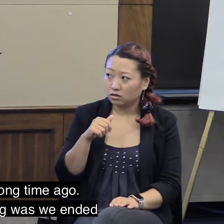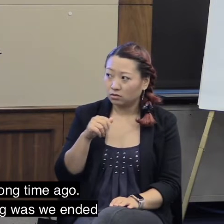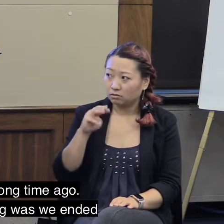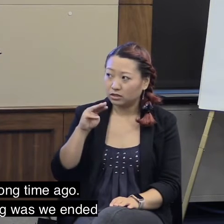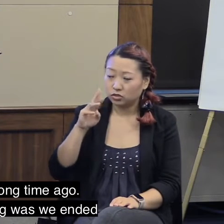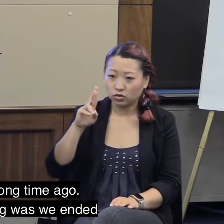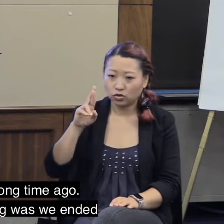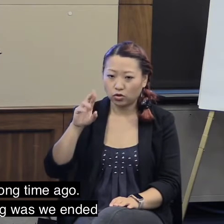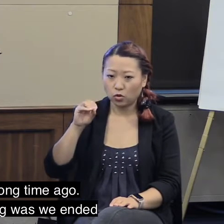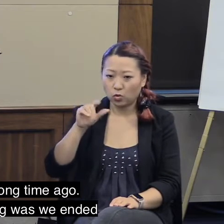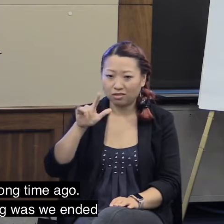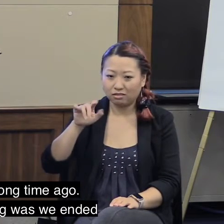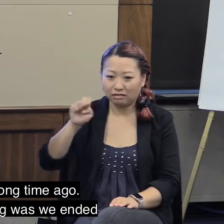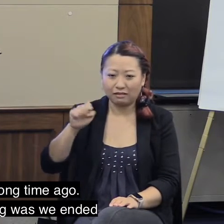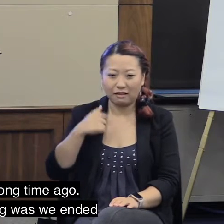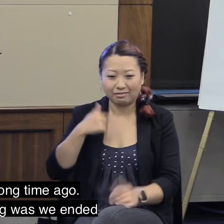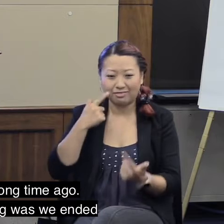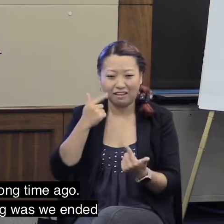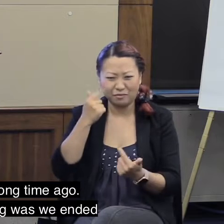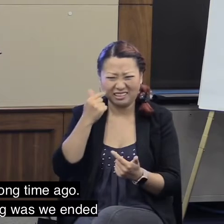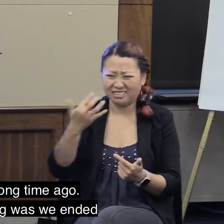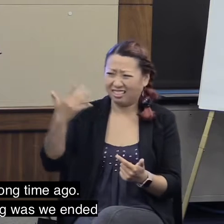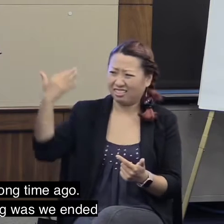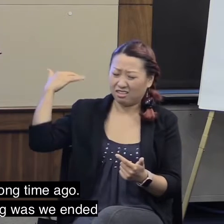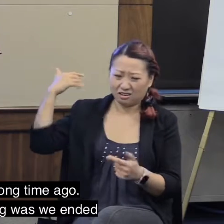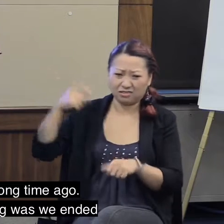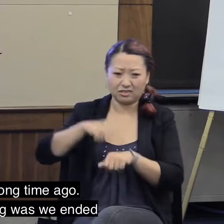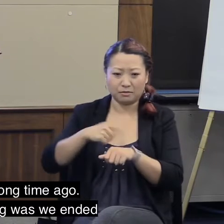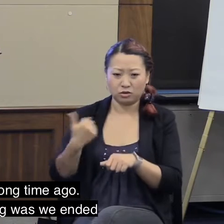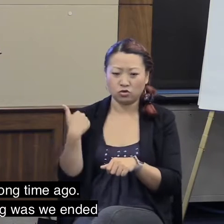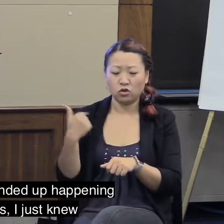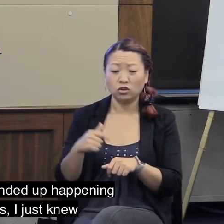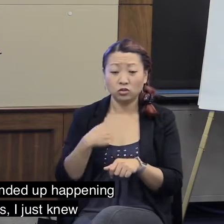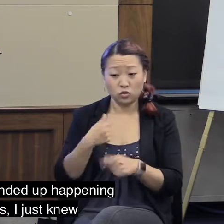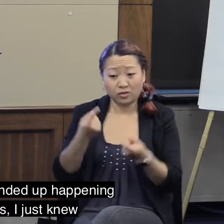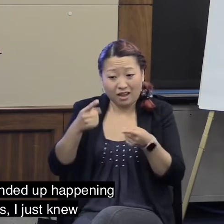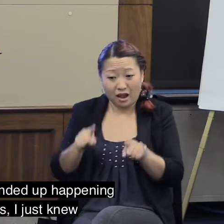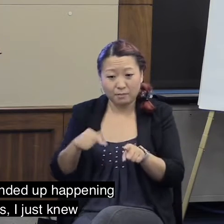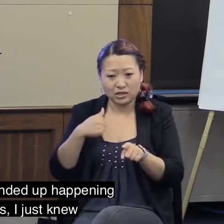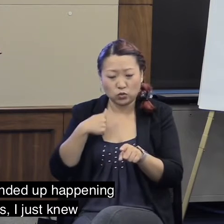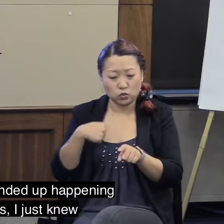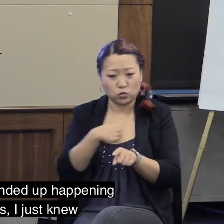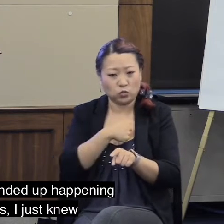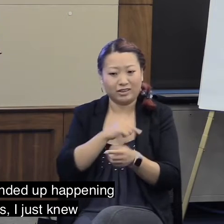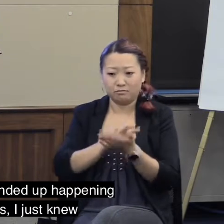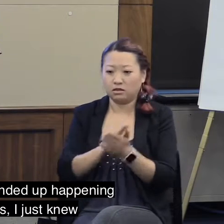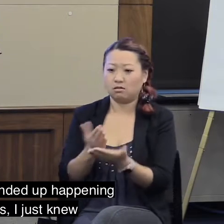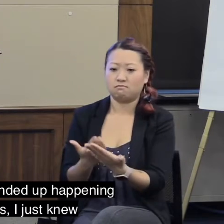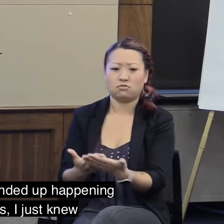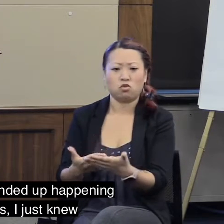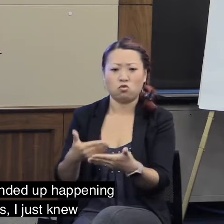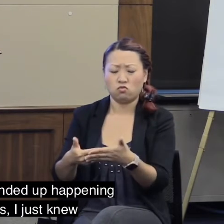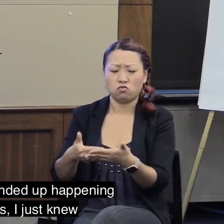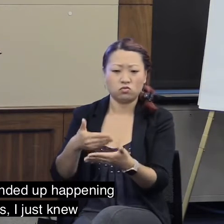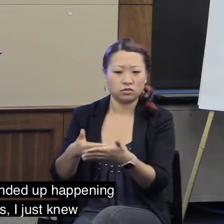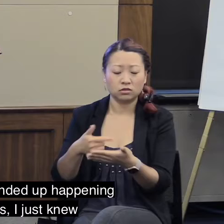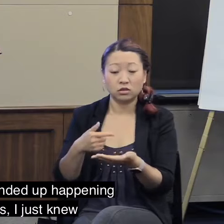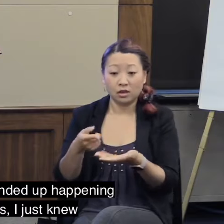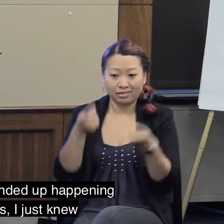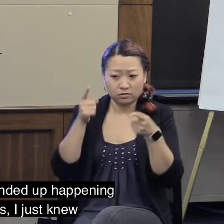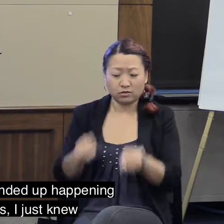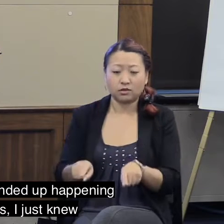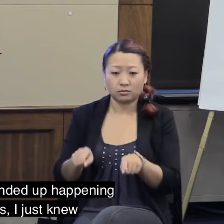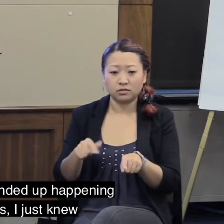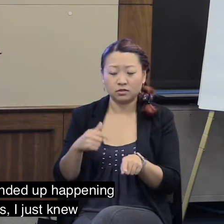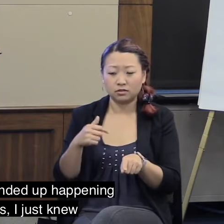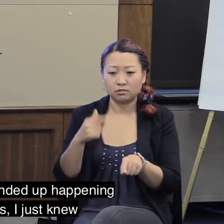wow, that's been such a long time ago. And then so what ended up happening was we ended up becoming so close. And what ended up happening